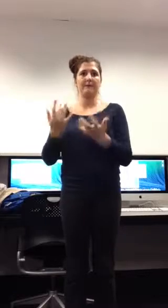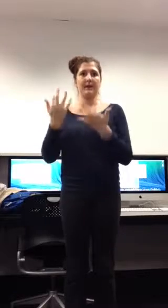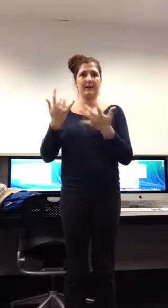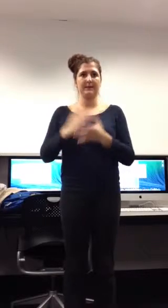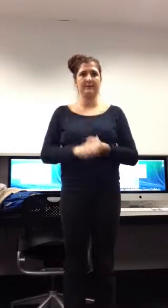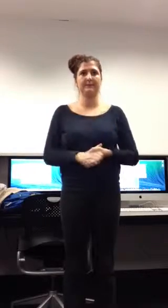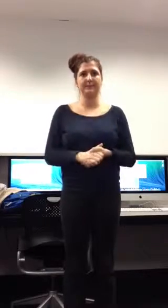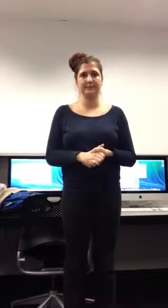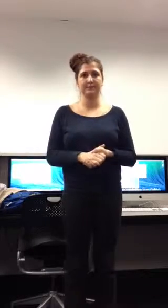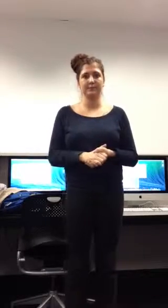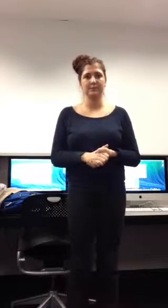hours, 6 days